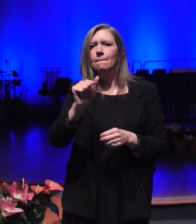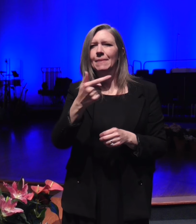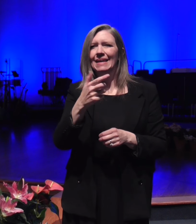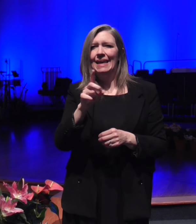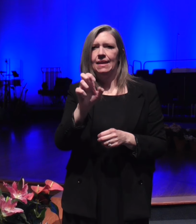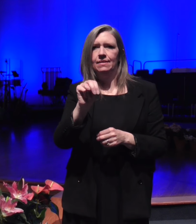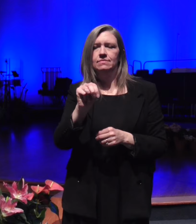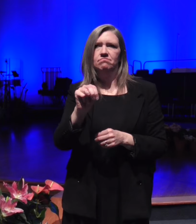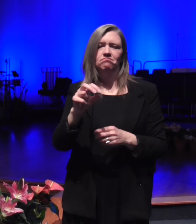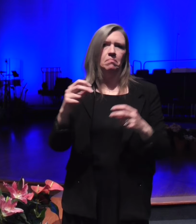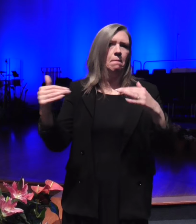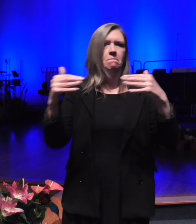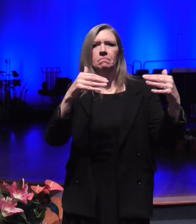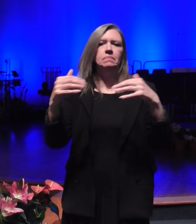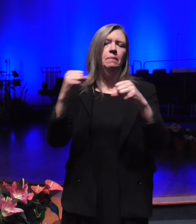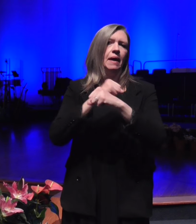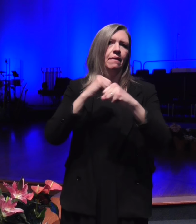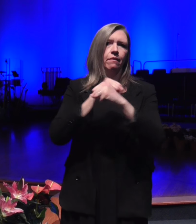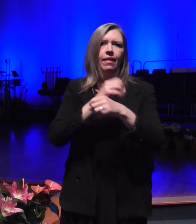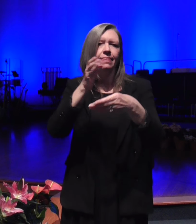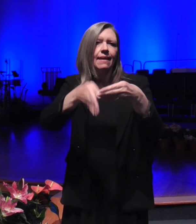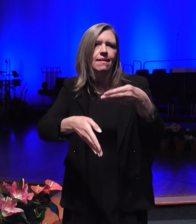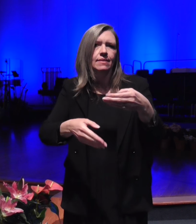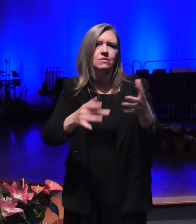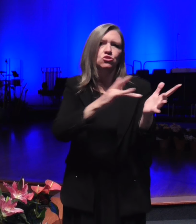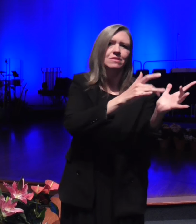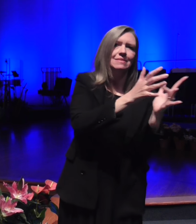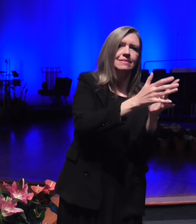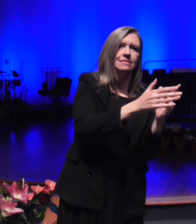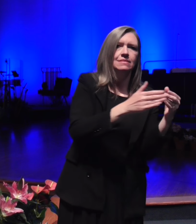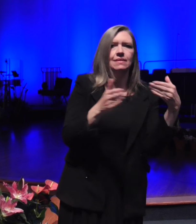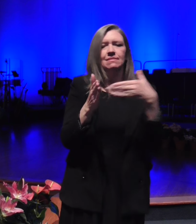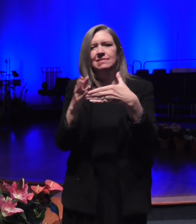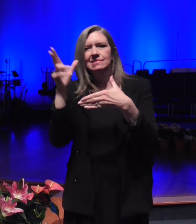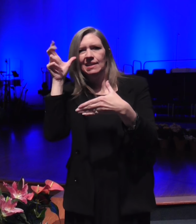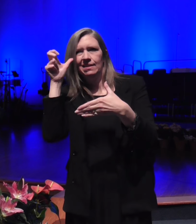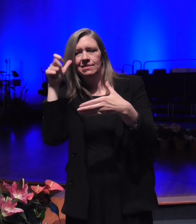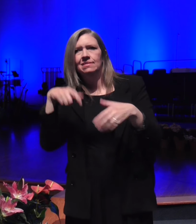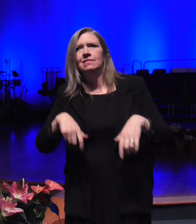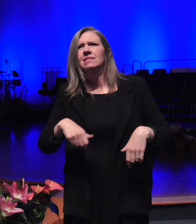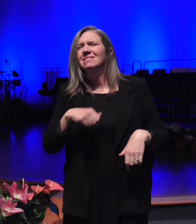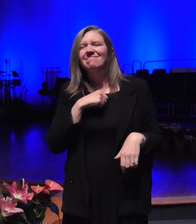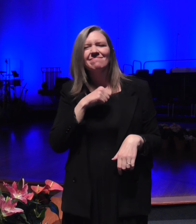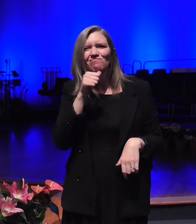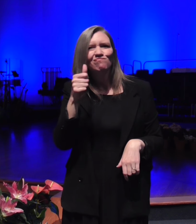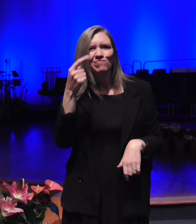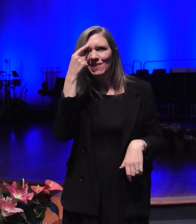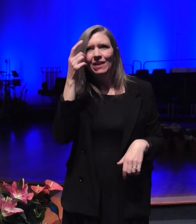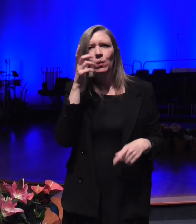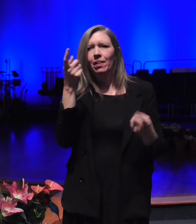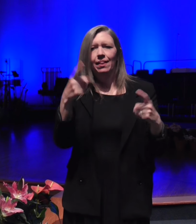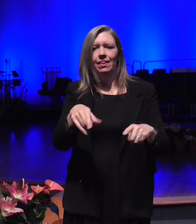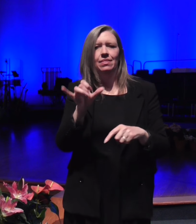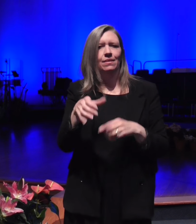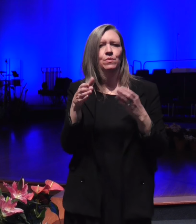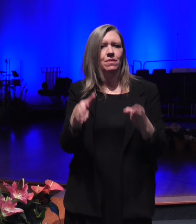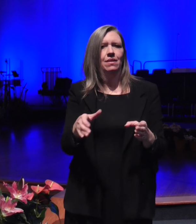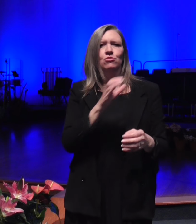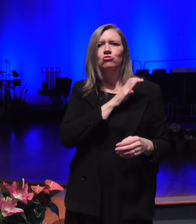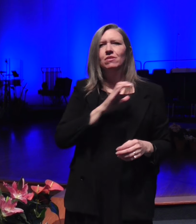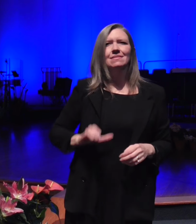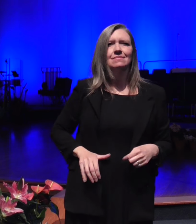times between Jesus and Satan. I don't think it would work that way. I think the presence of Christ doesn't need to